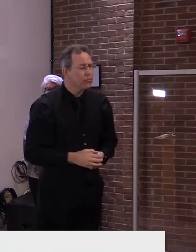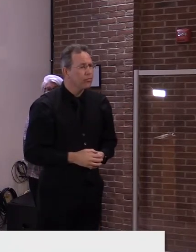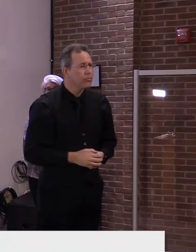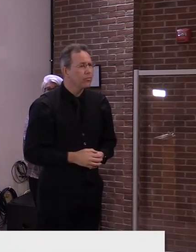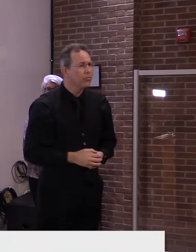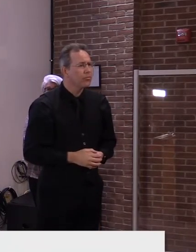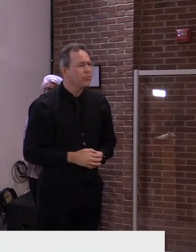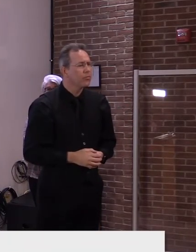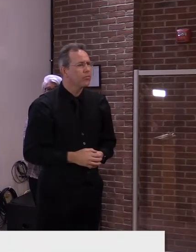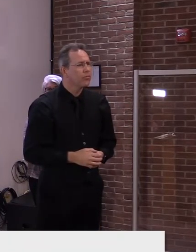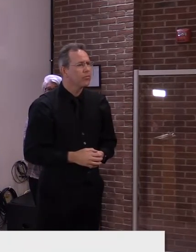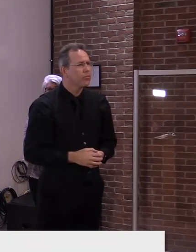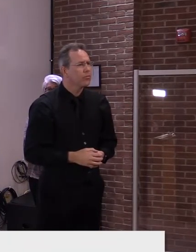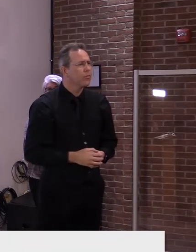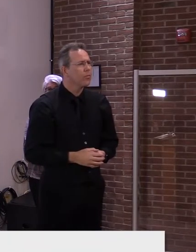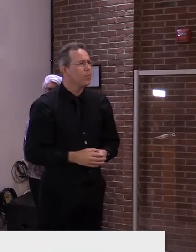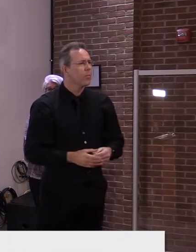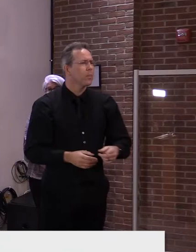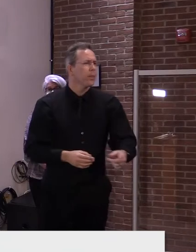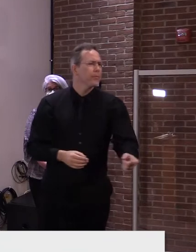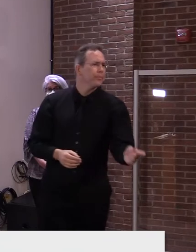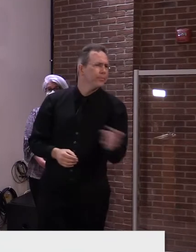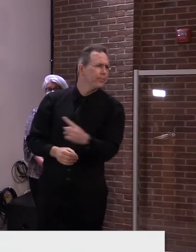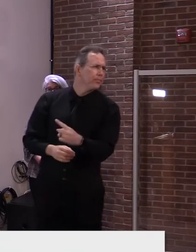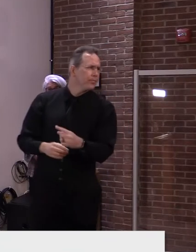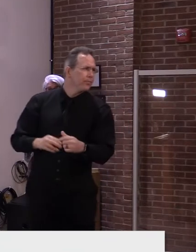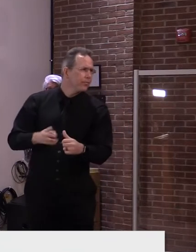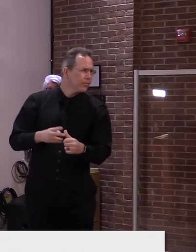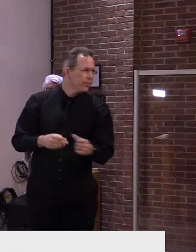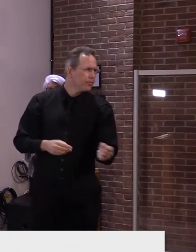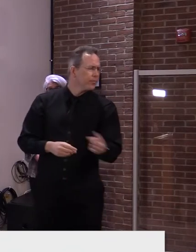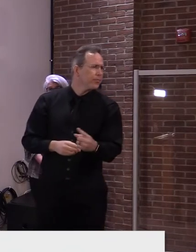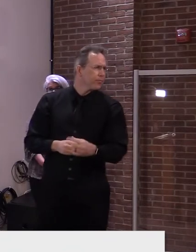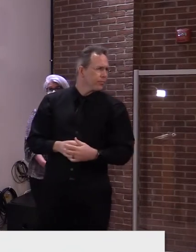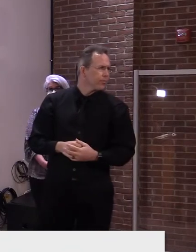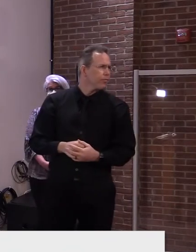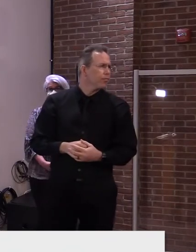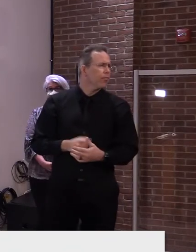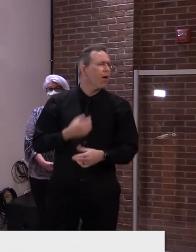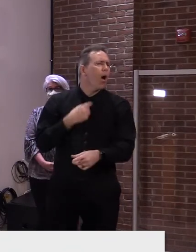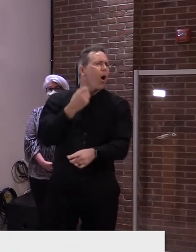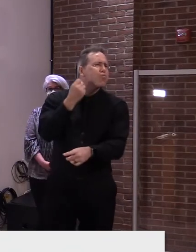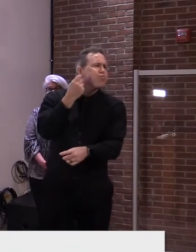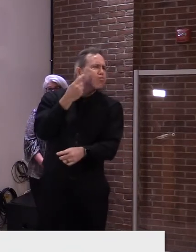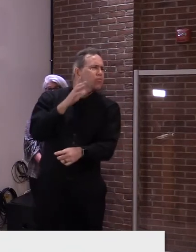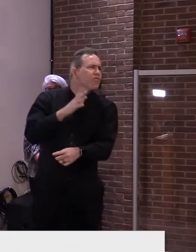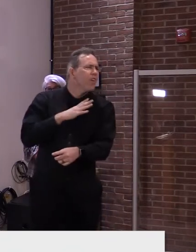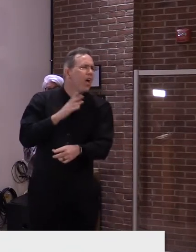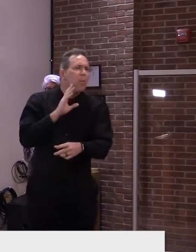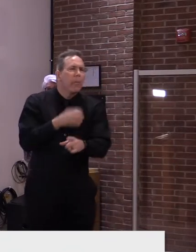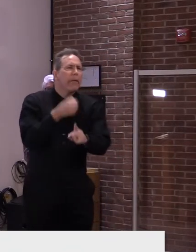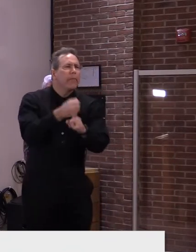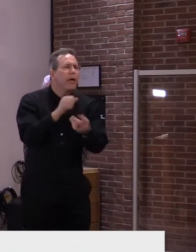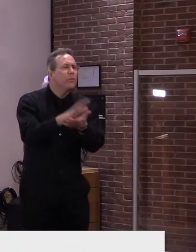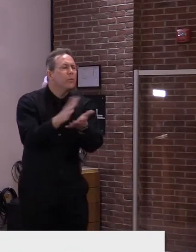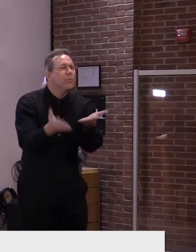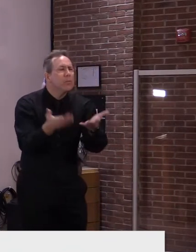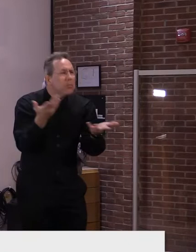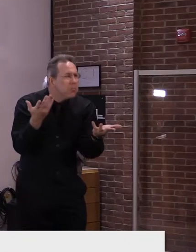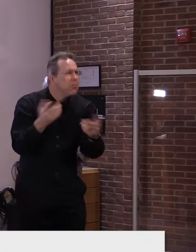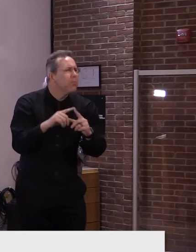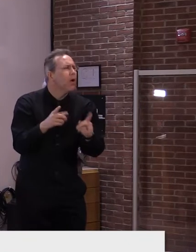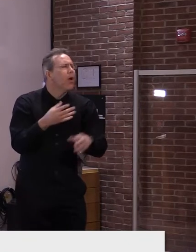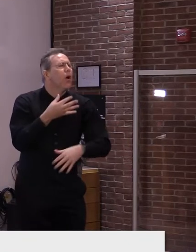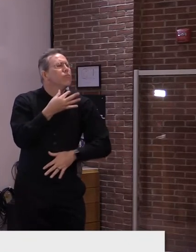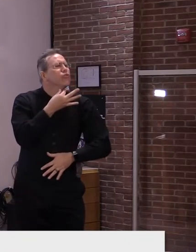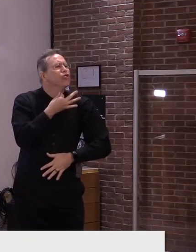Fully understand that, but also realize that it may have an impact on the school. So I'm just wondering how many are in fact, you know, but